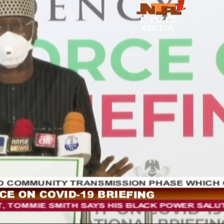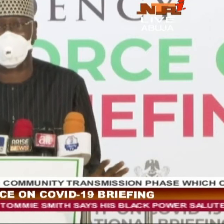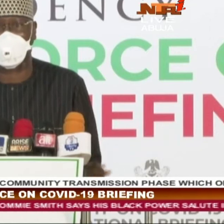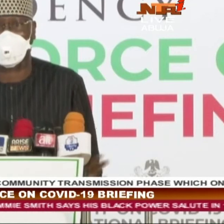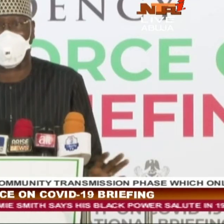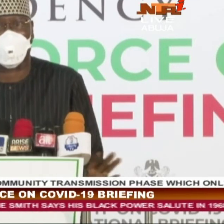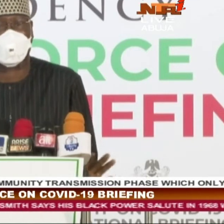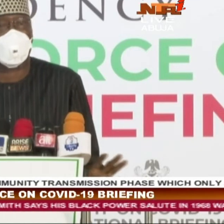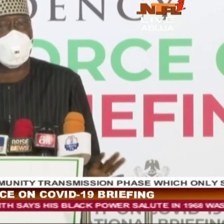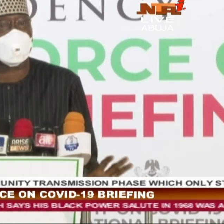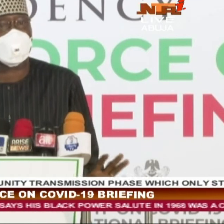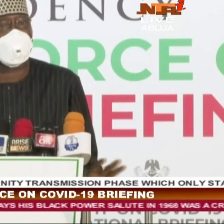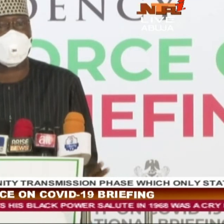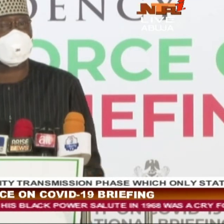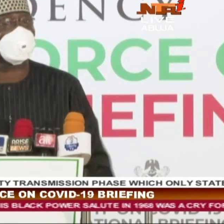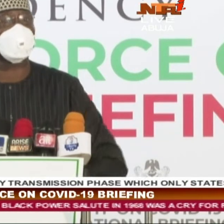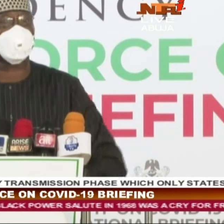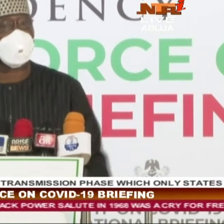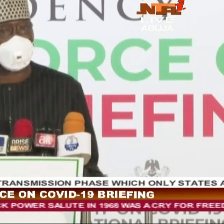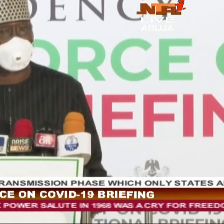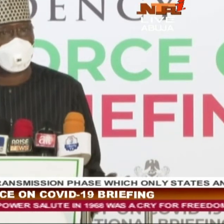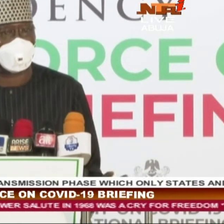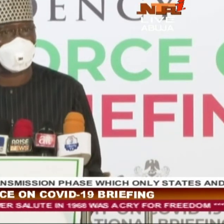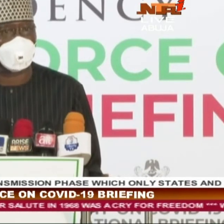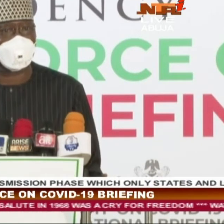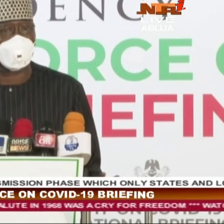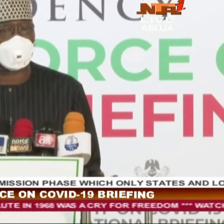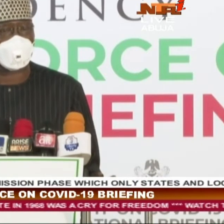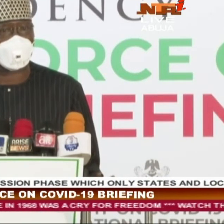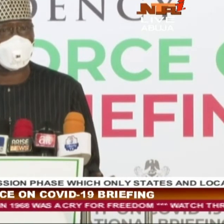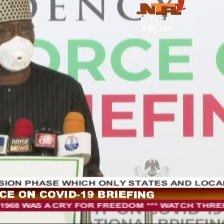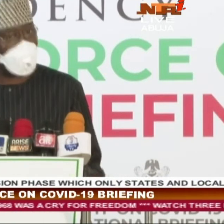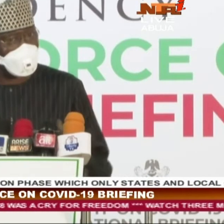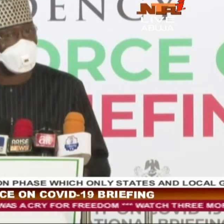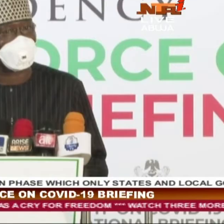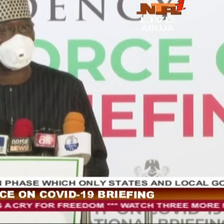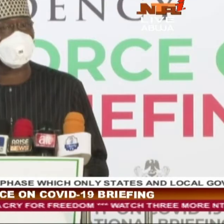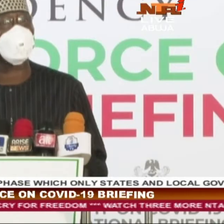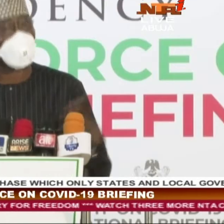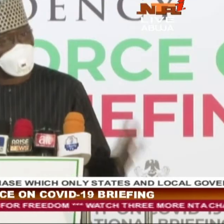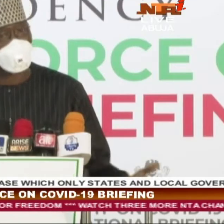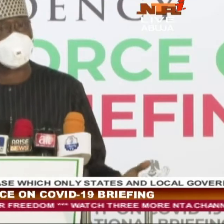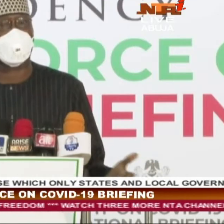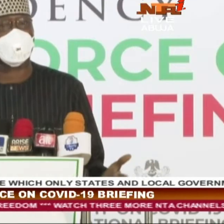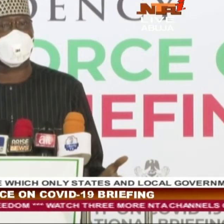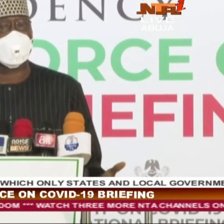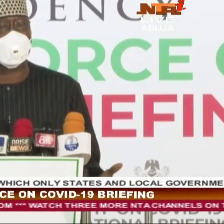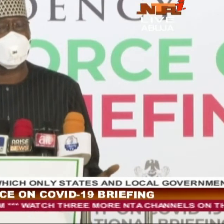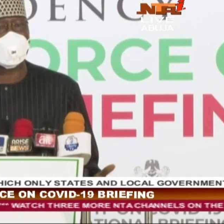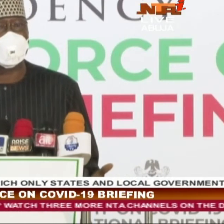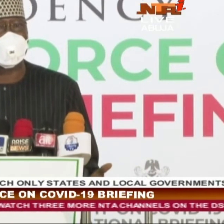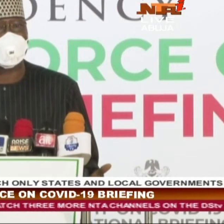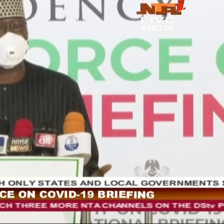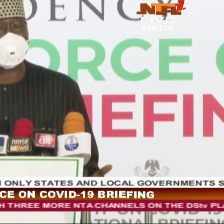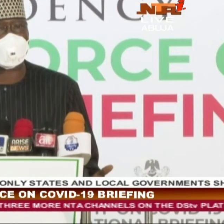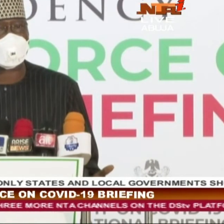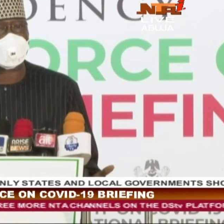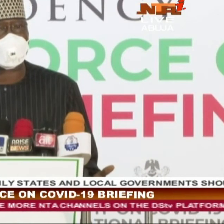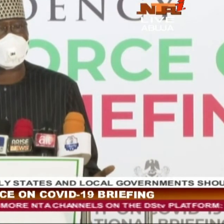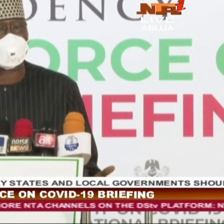immediately you exit, the 8 hours you are out of the house, it's a different ballgame. I'm a father too, so I know what is happening.